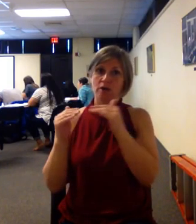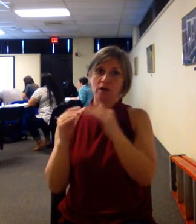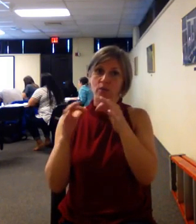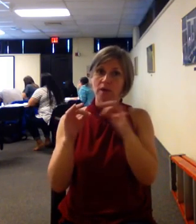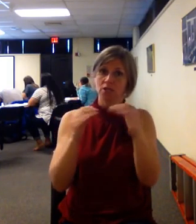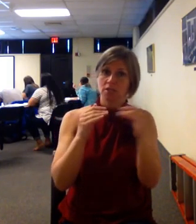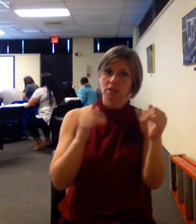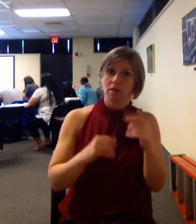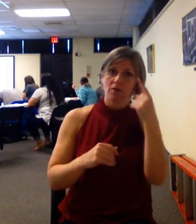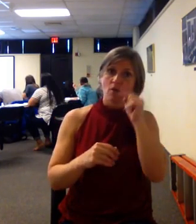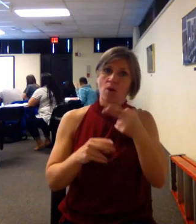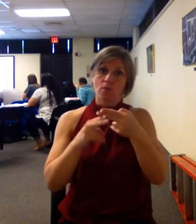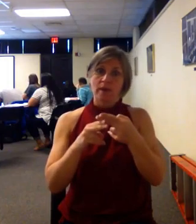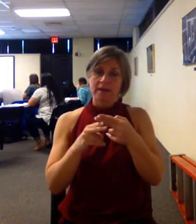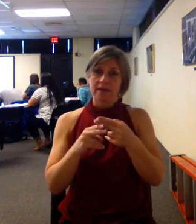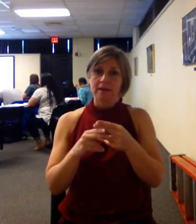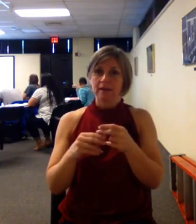weighted average cost of capital for our retained earnings.